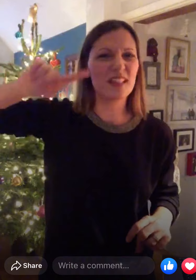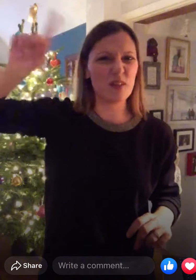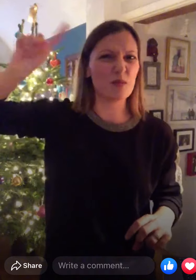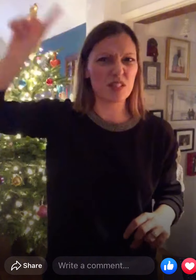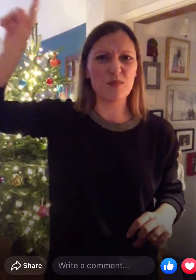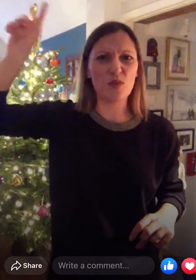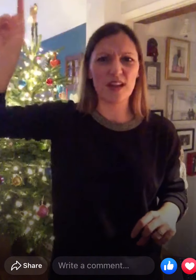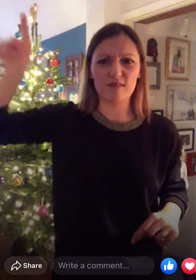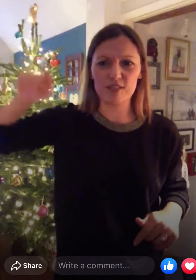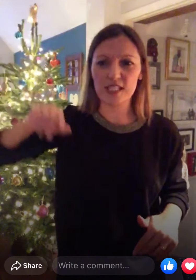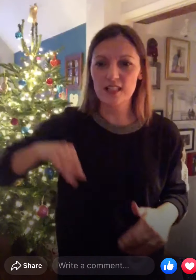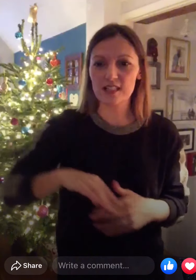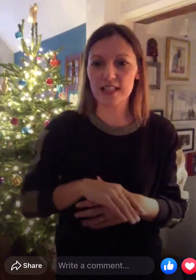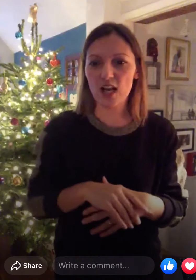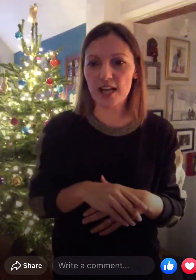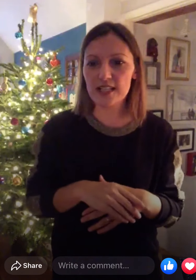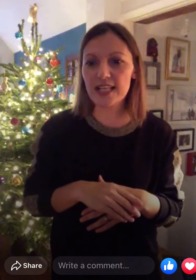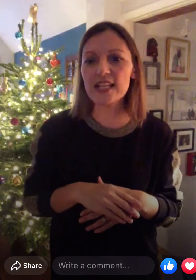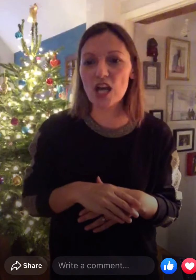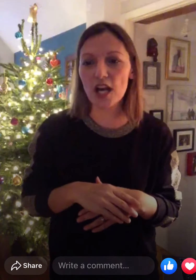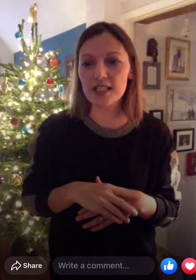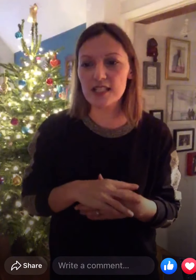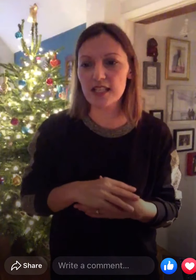no it was somewhere ridiculously high. Because it gets higher doesn't it?